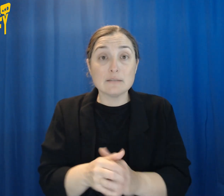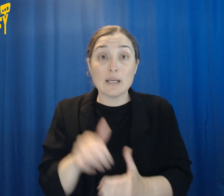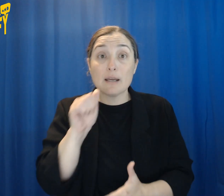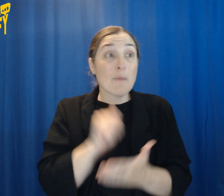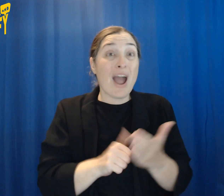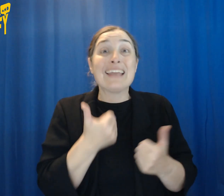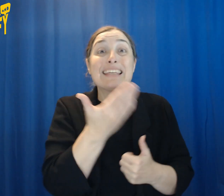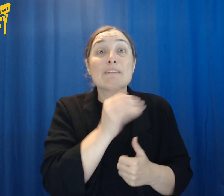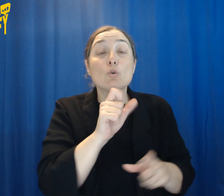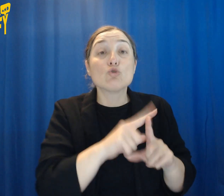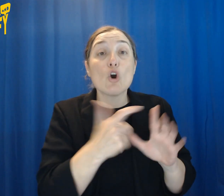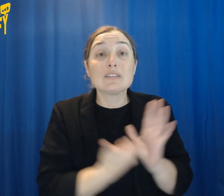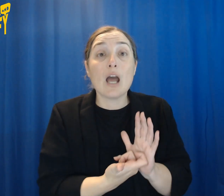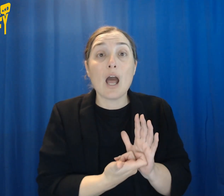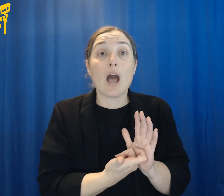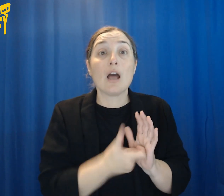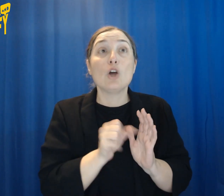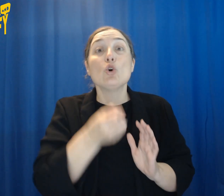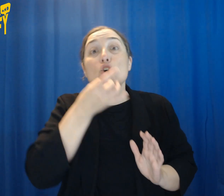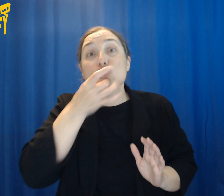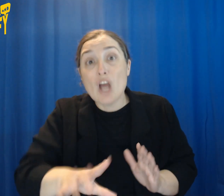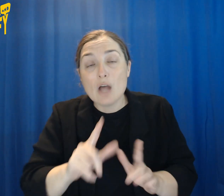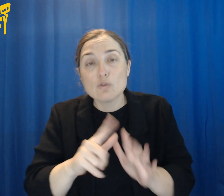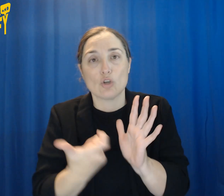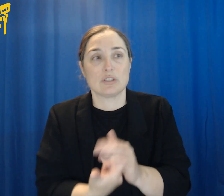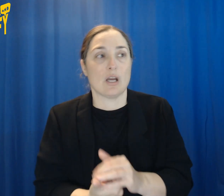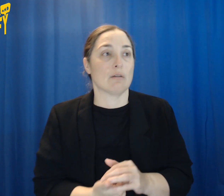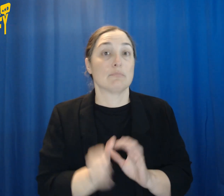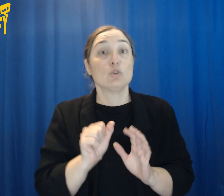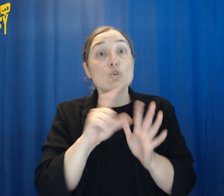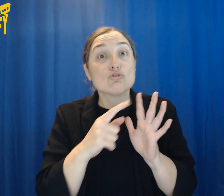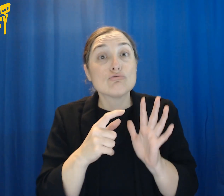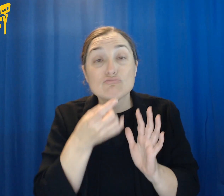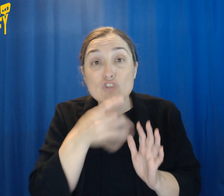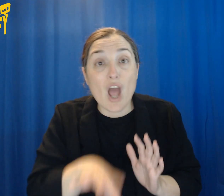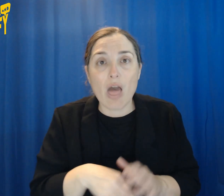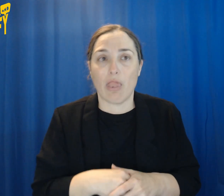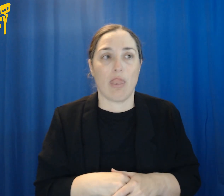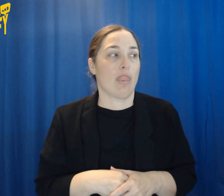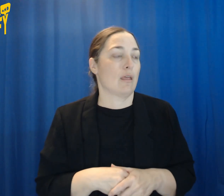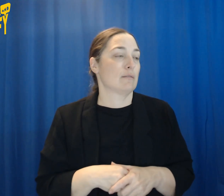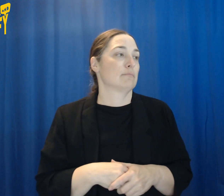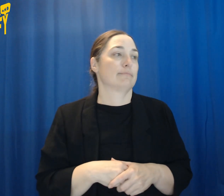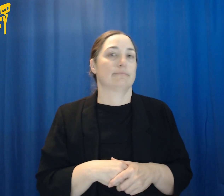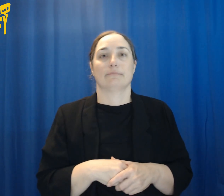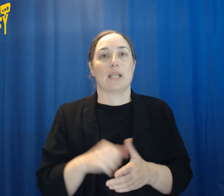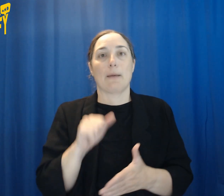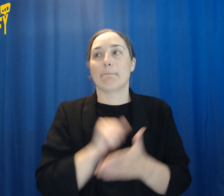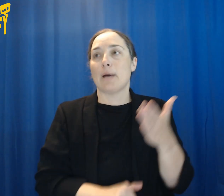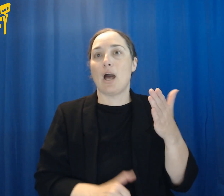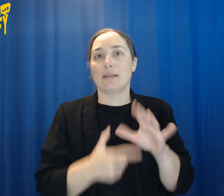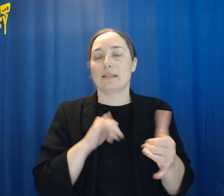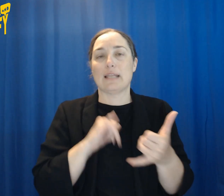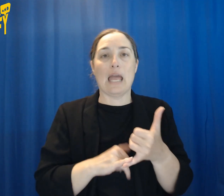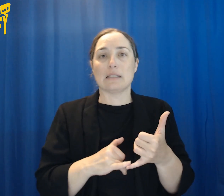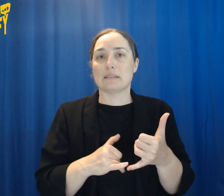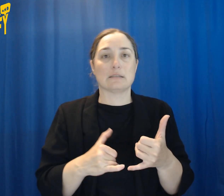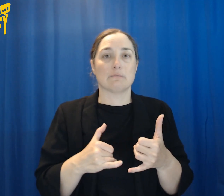it for your child's doctor. Buy it for your child. Use it as a placemat for your coffee cup. It's